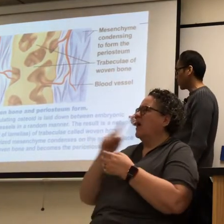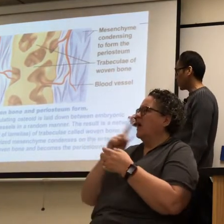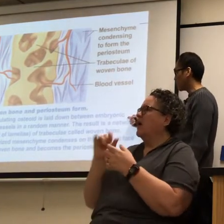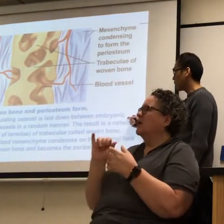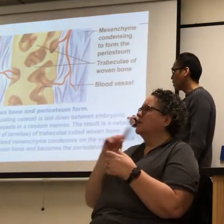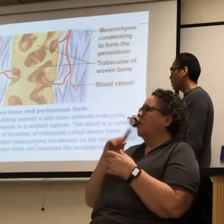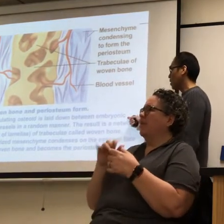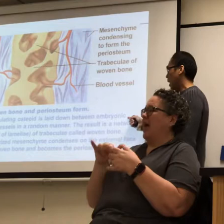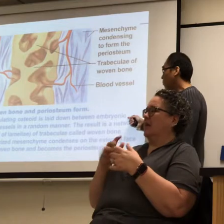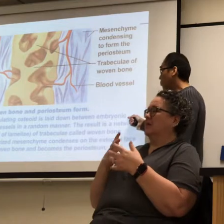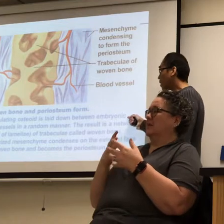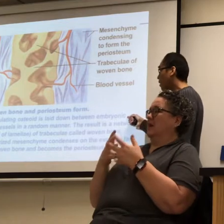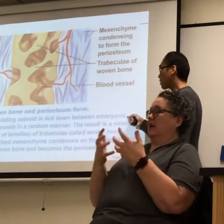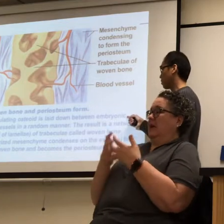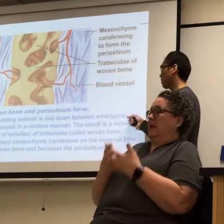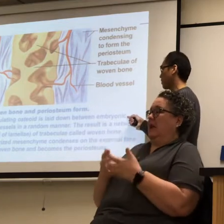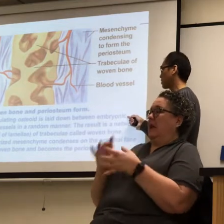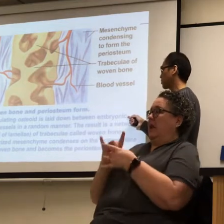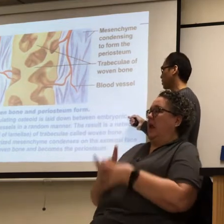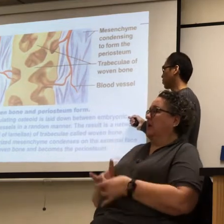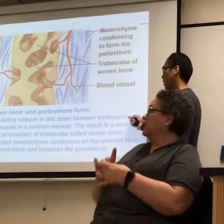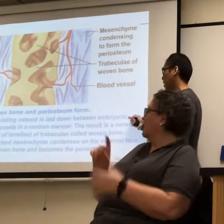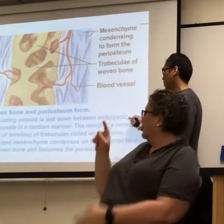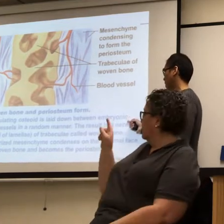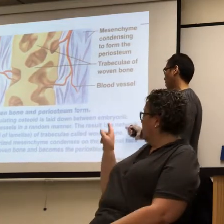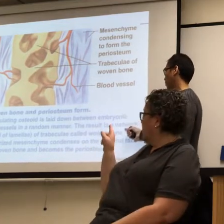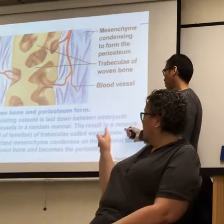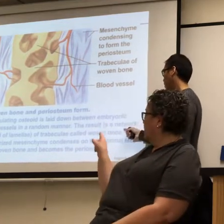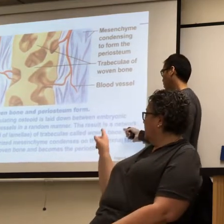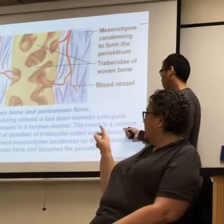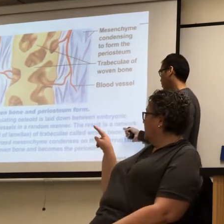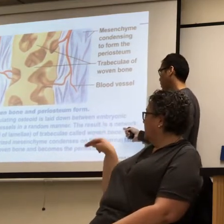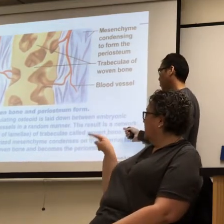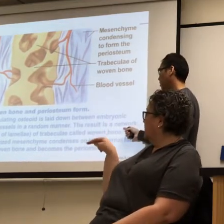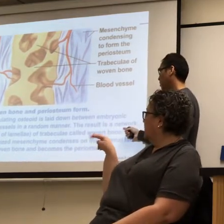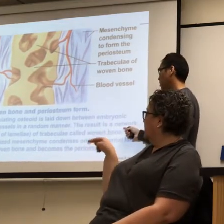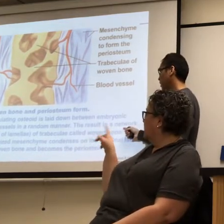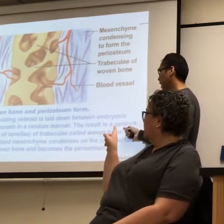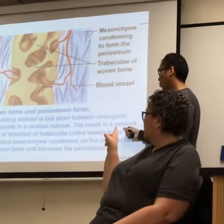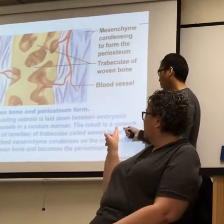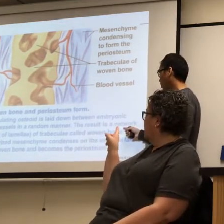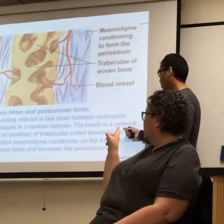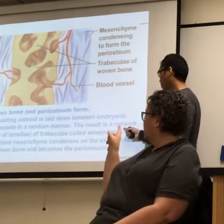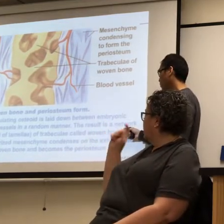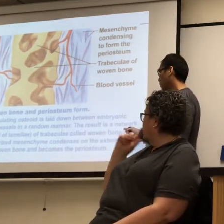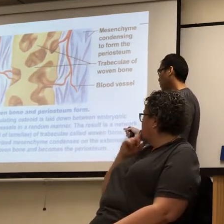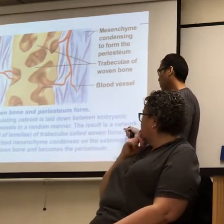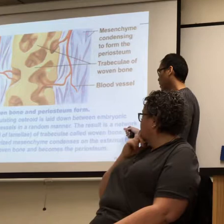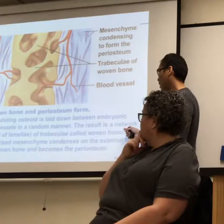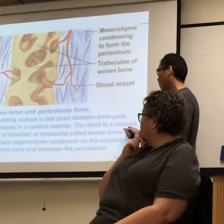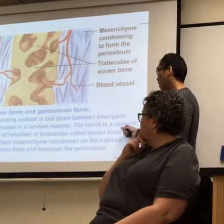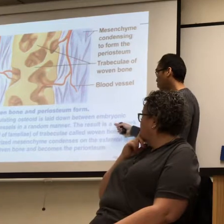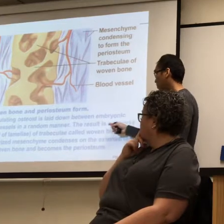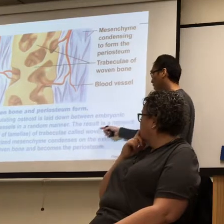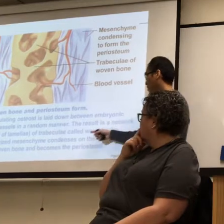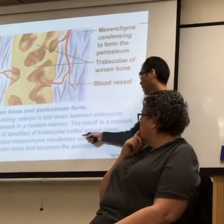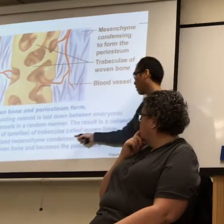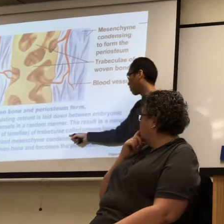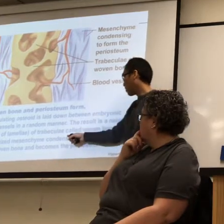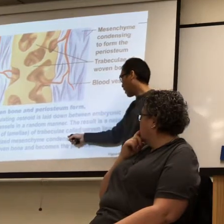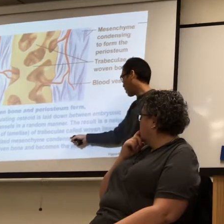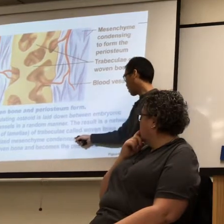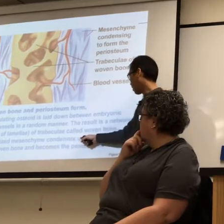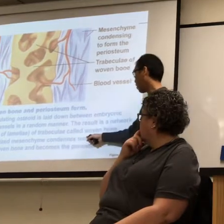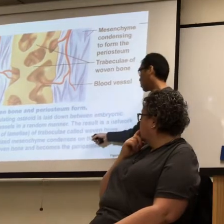down between embryonic blood vessels in a random manner. The result is a network of